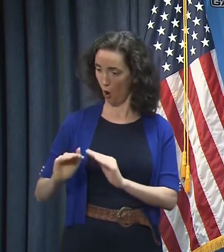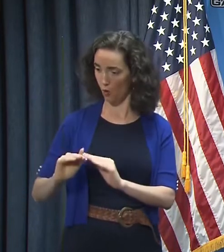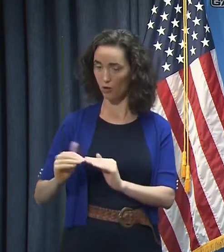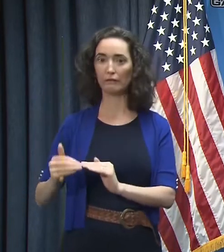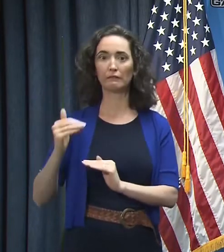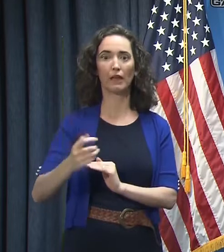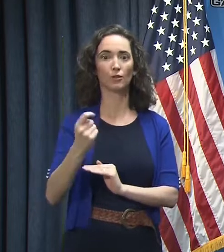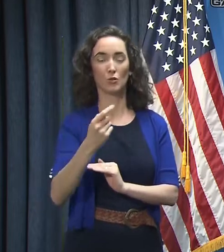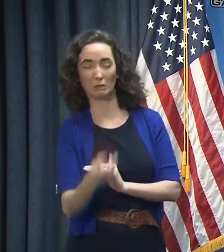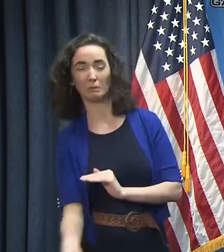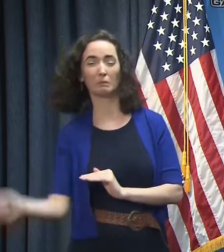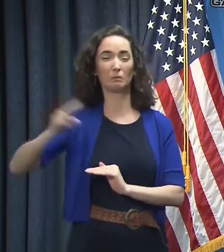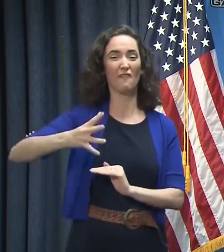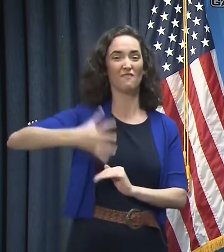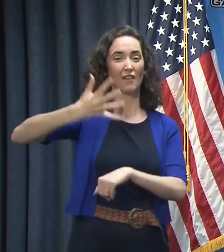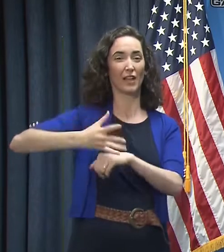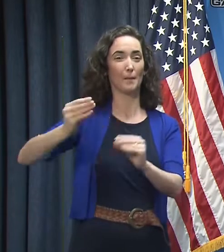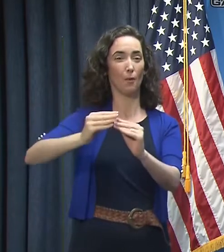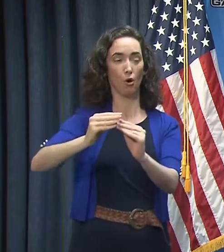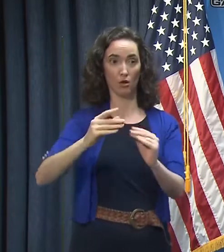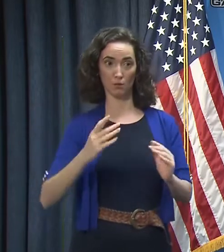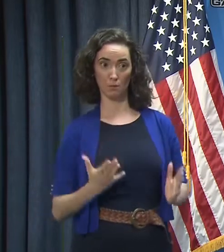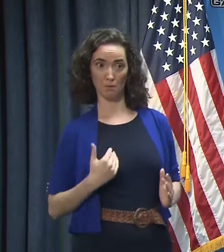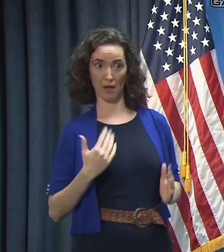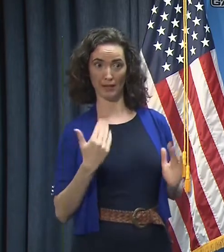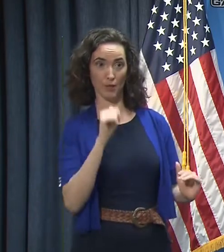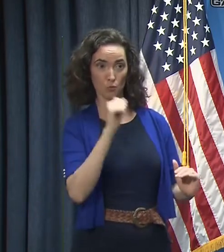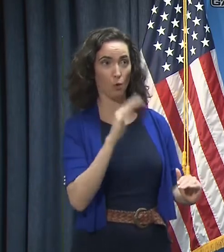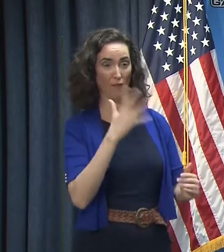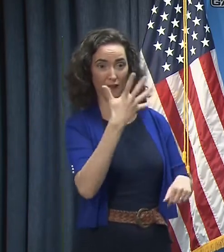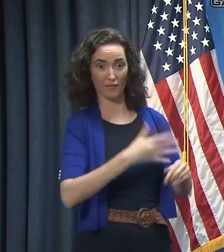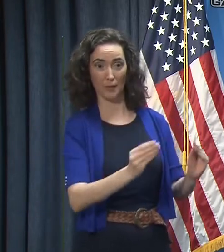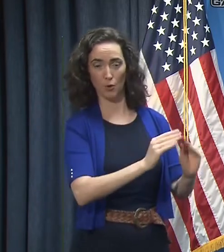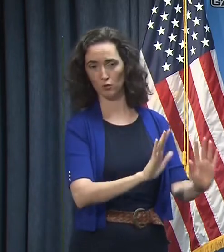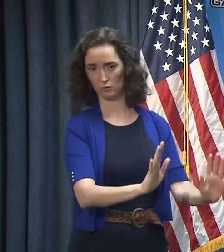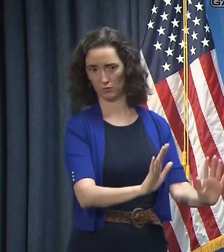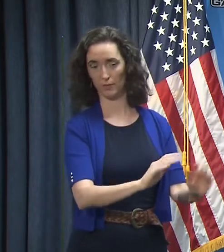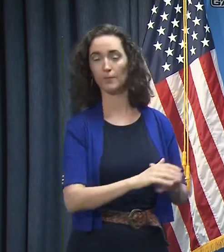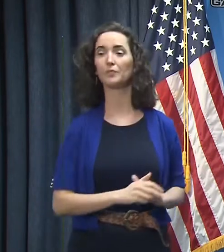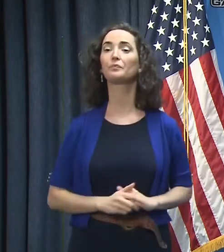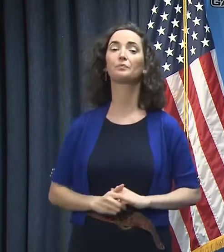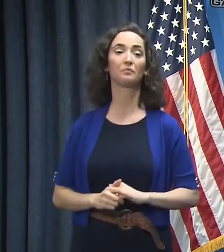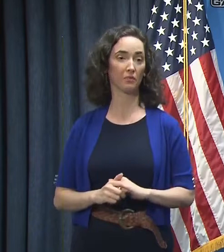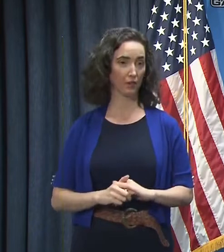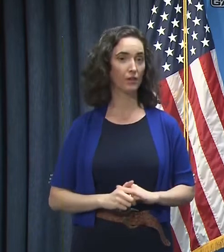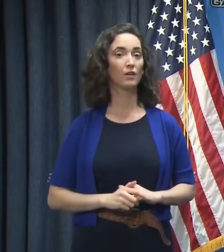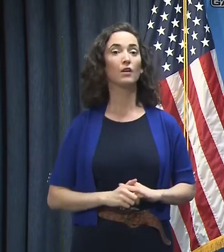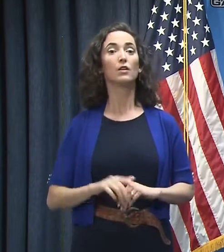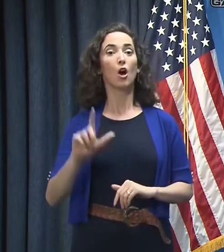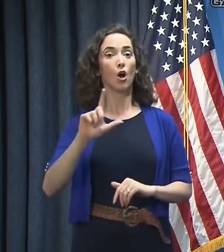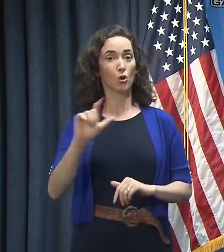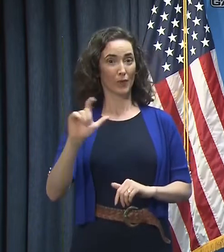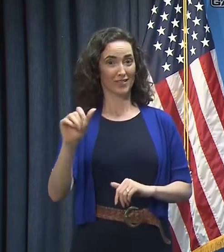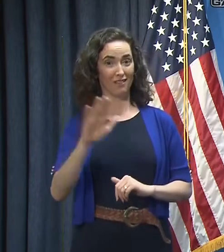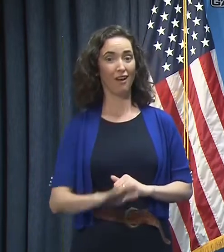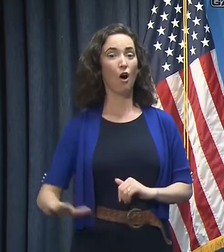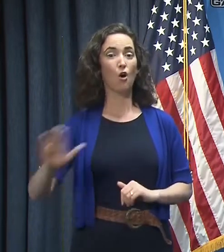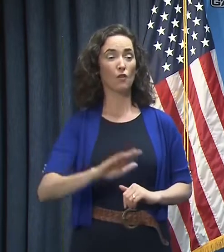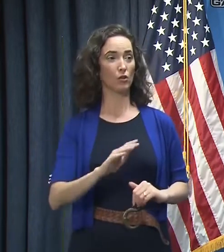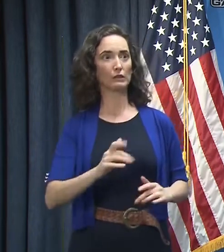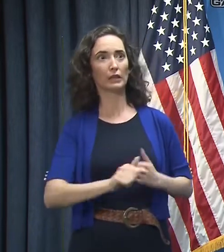Louisiana has successfully stopped short of overwhelming the healthcare system, and that's because of the people who took seriously